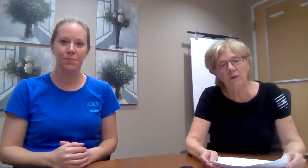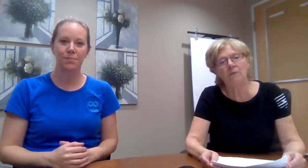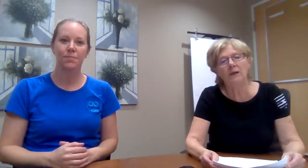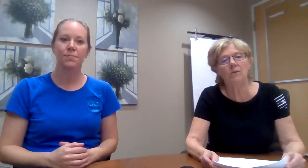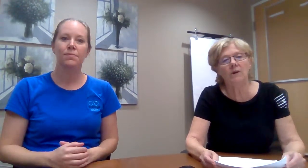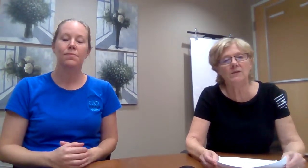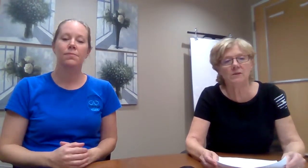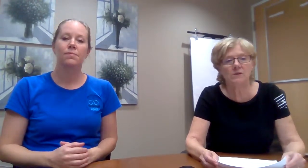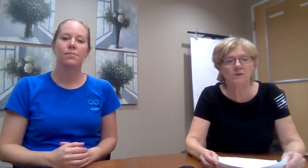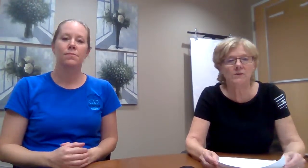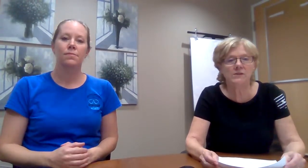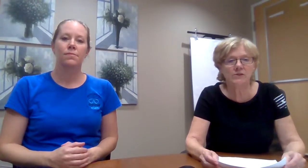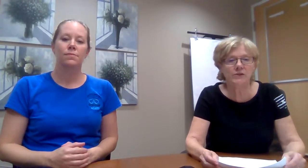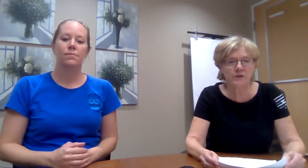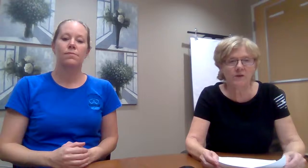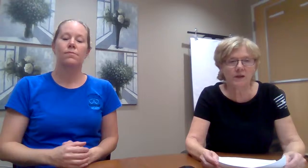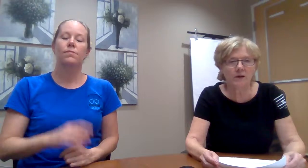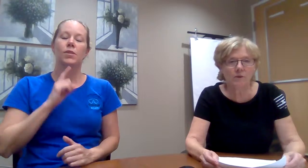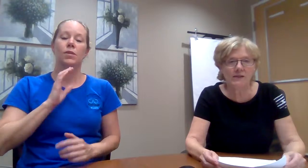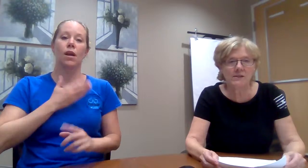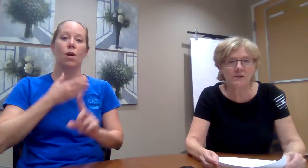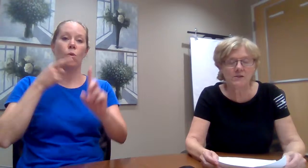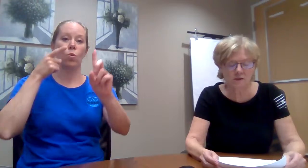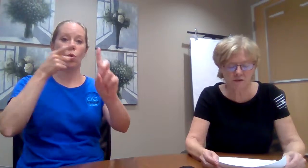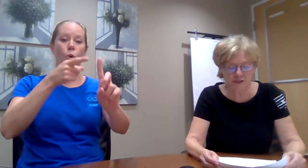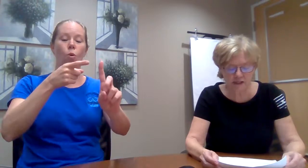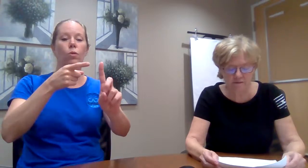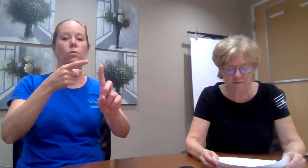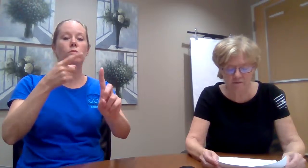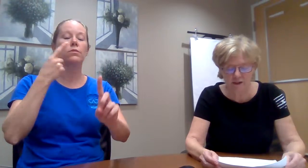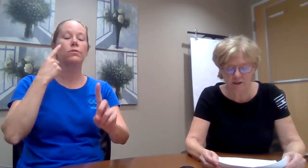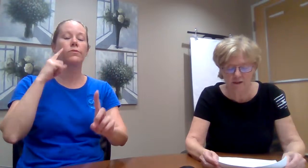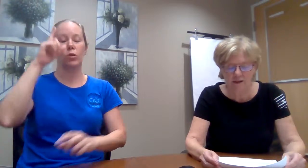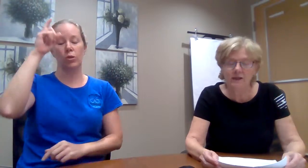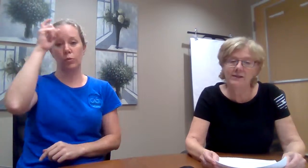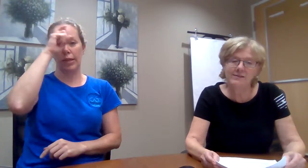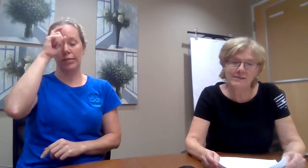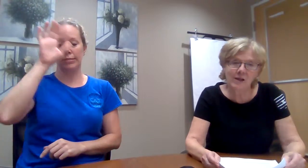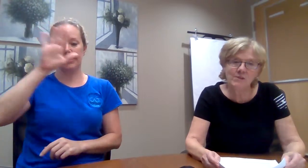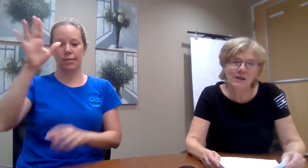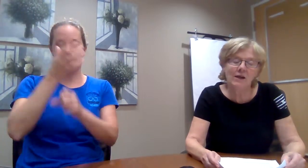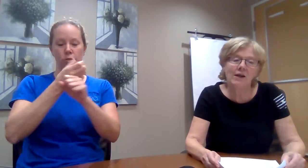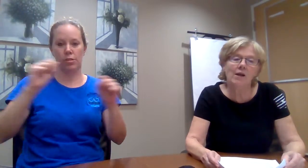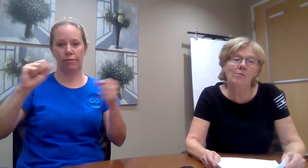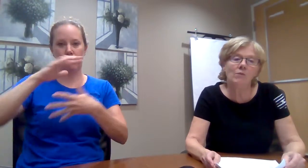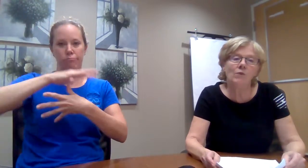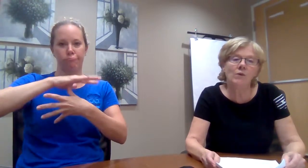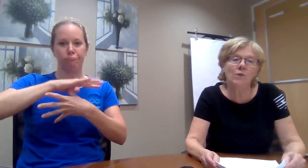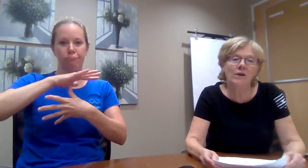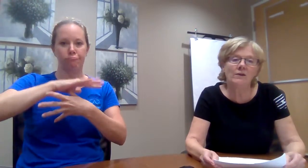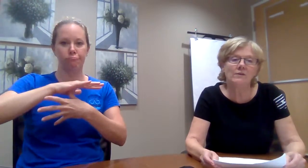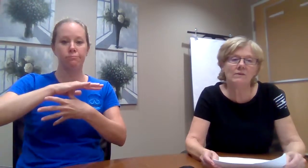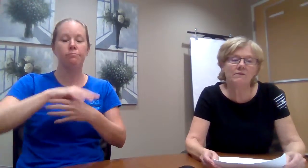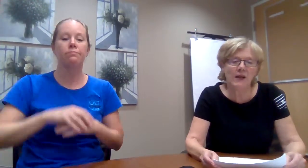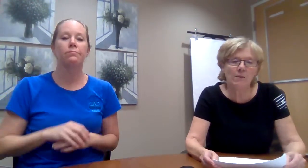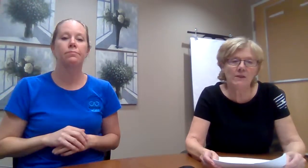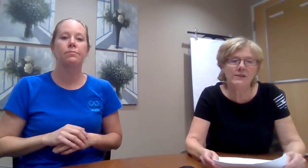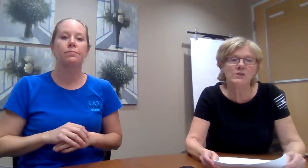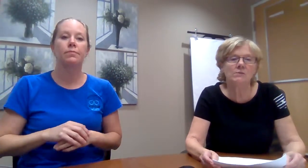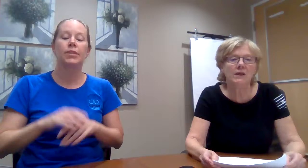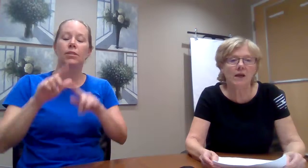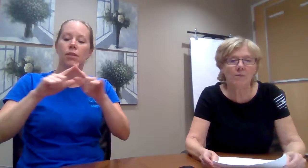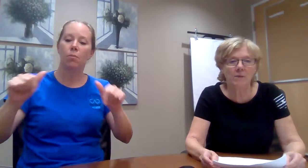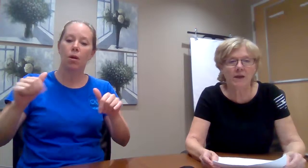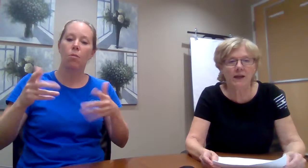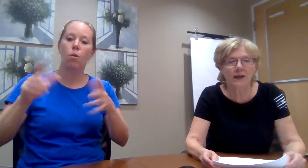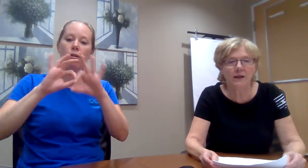What we really want to do is ensure that our residents are safe. And at the same time, we want families